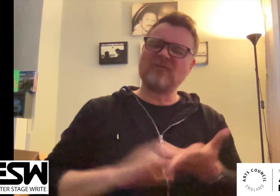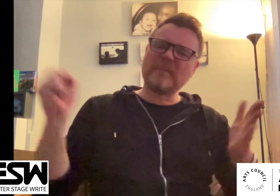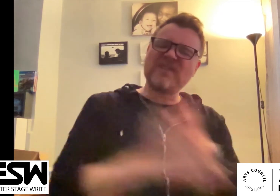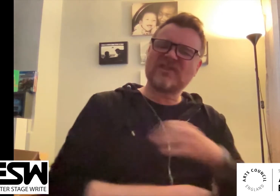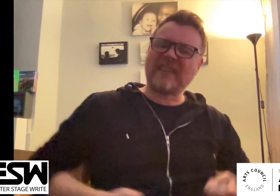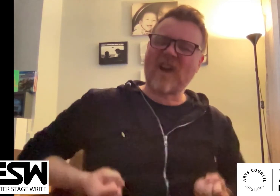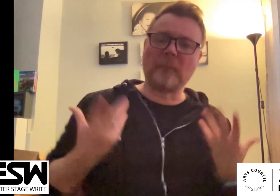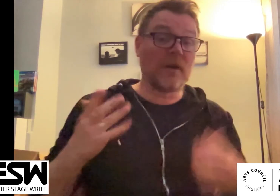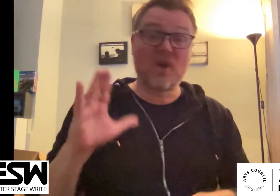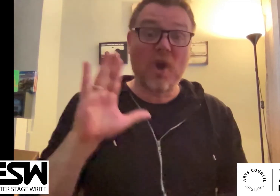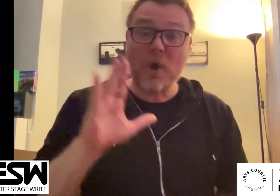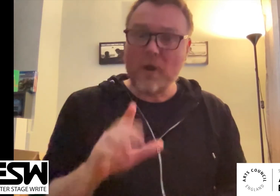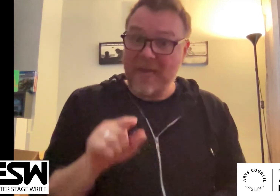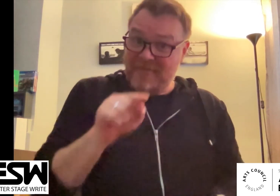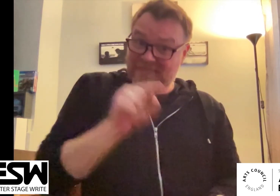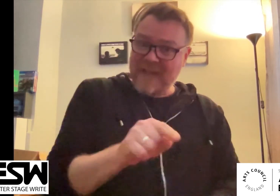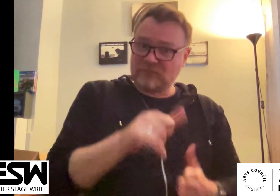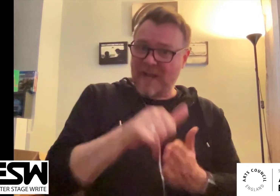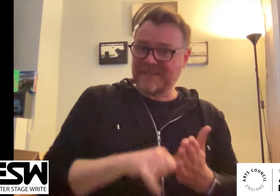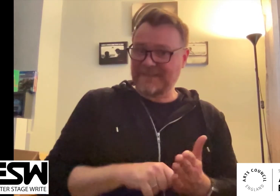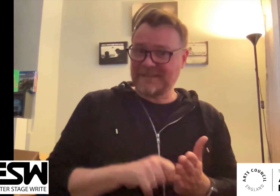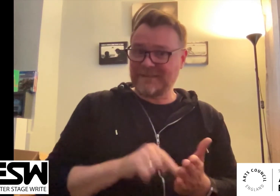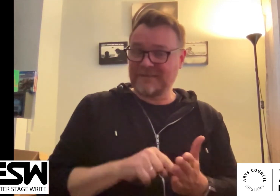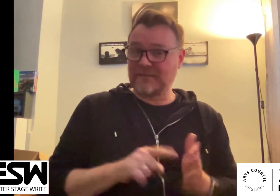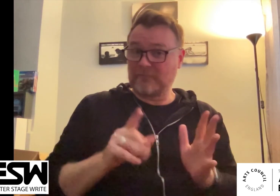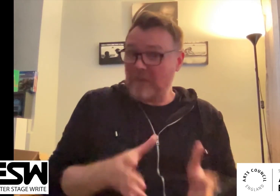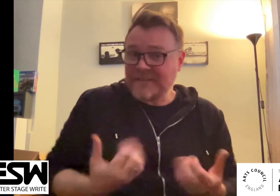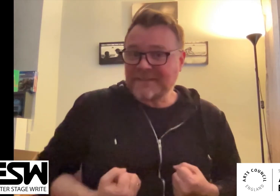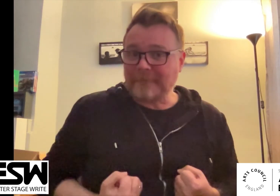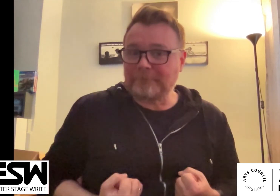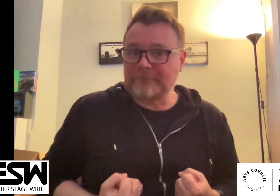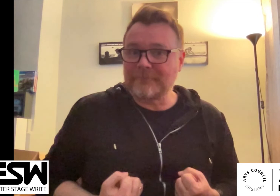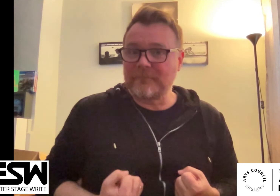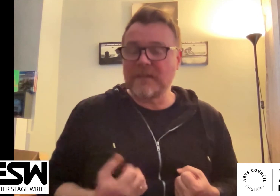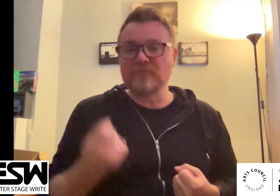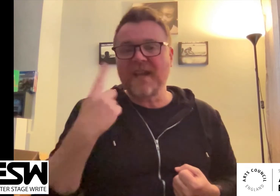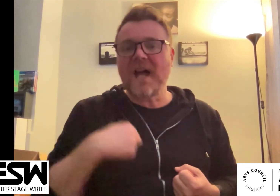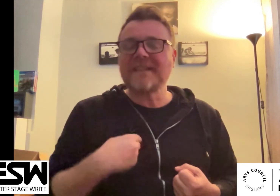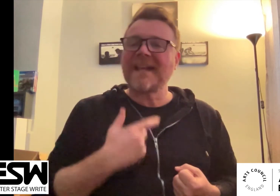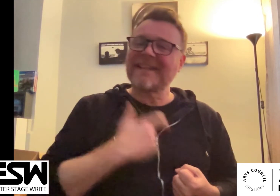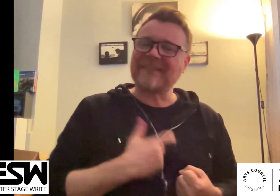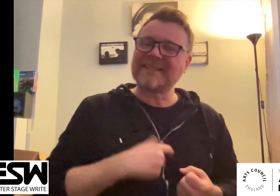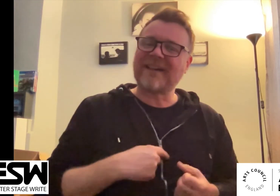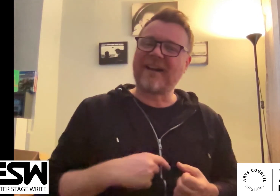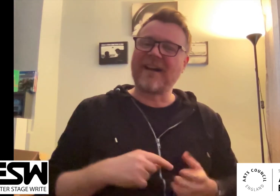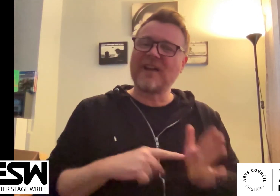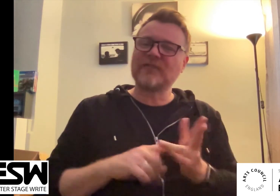all over your outline. That's normal, and you must accept that. It's to make your film stronger.